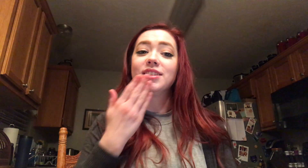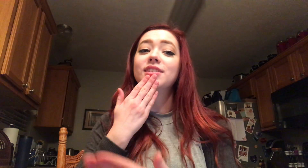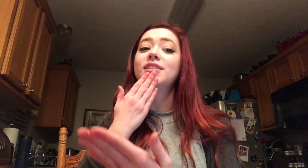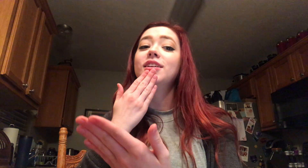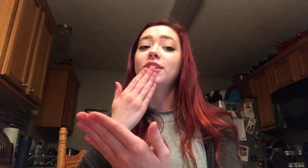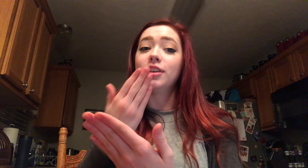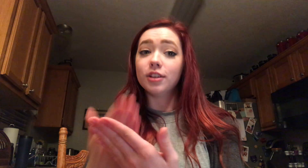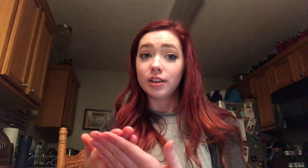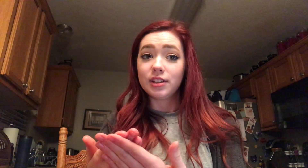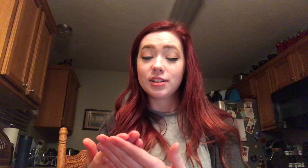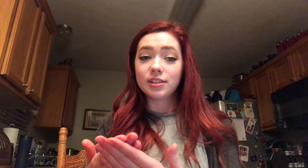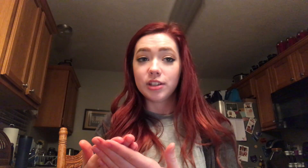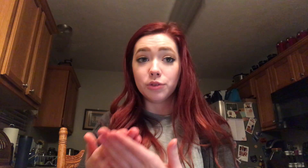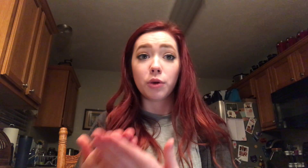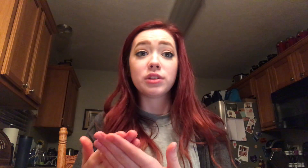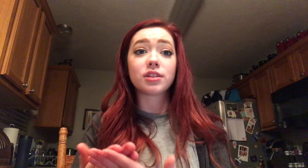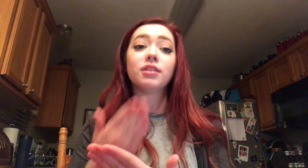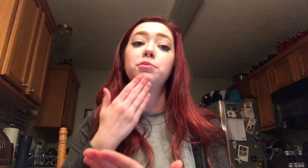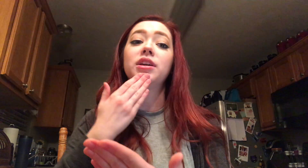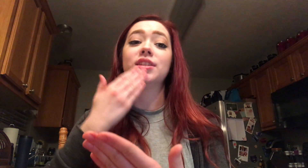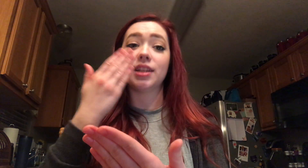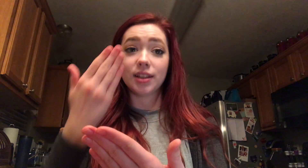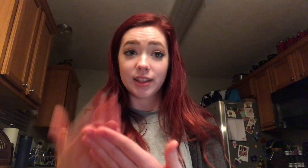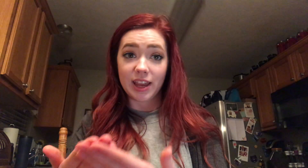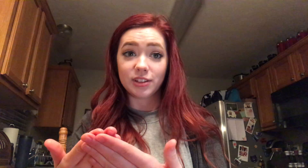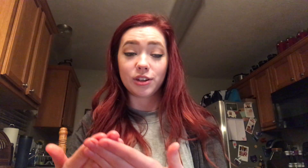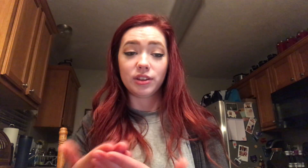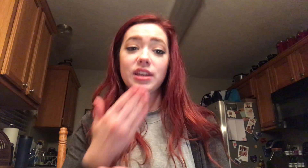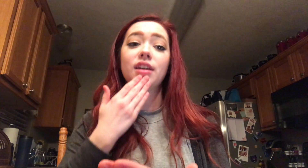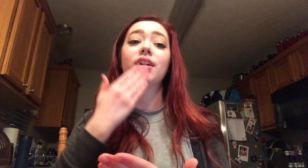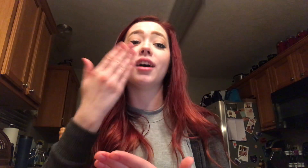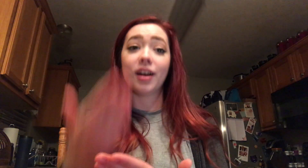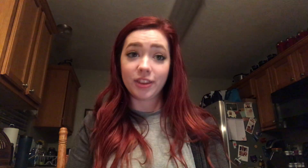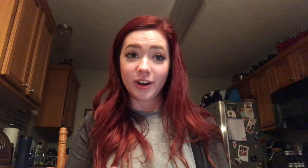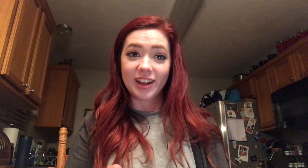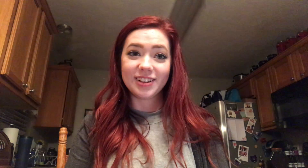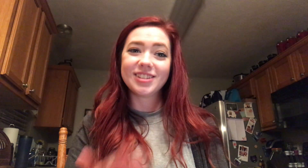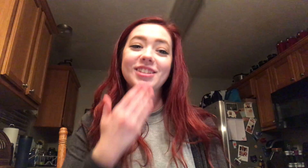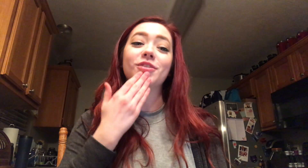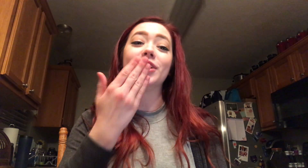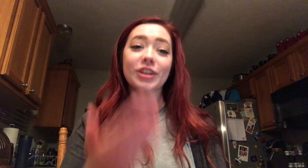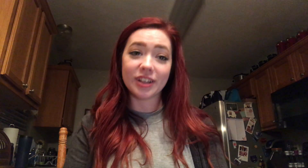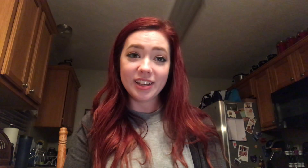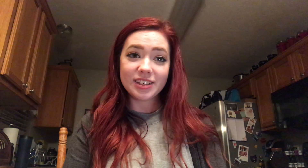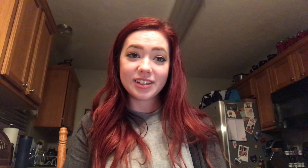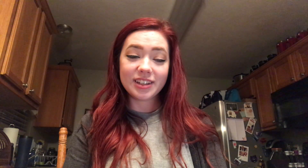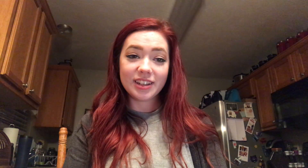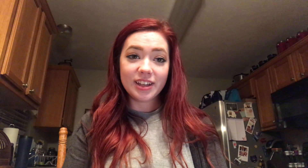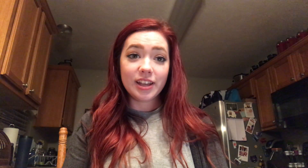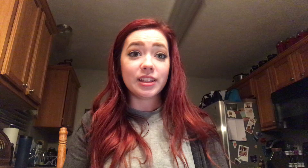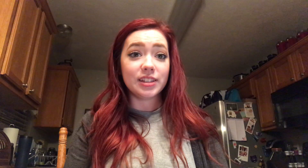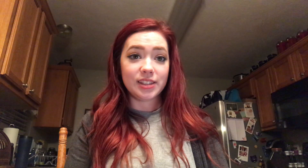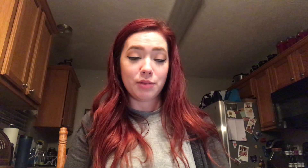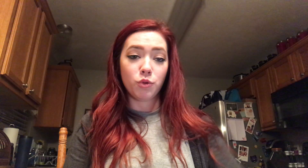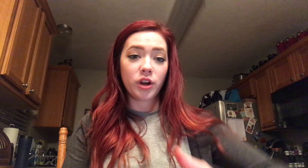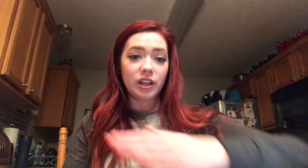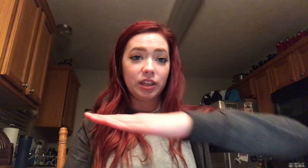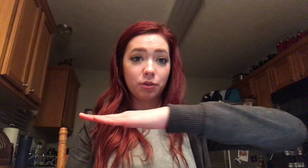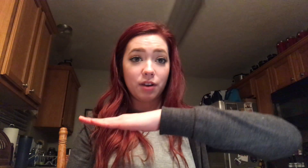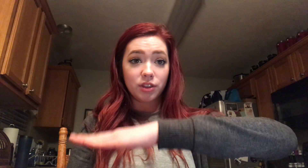is good. You know it's good because it lands on the other hand. So good. Then to say morning, you have the